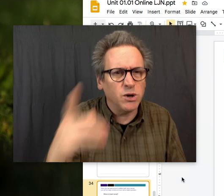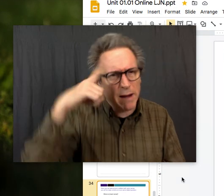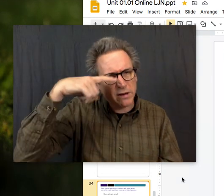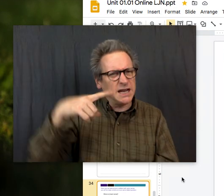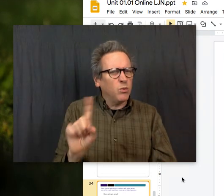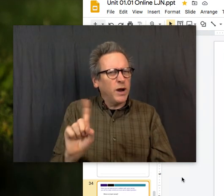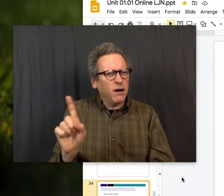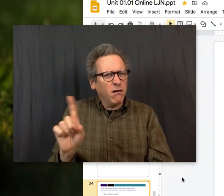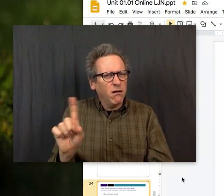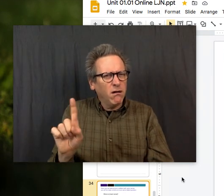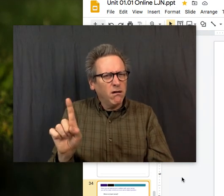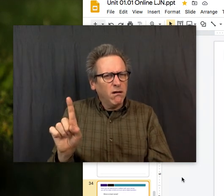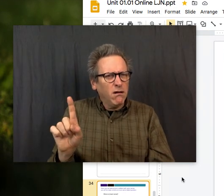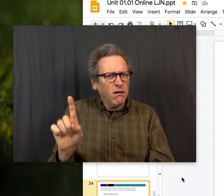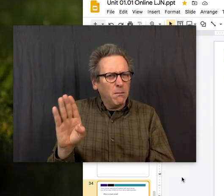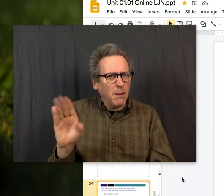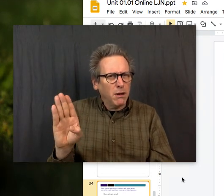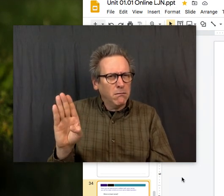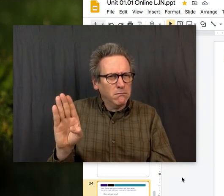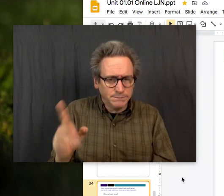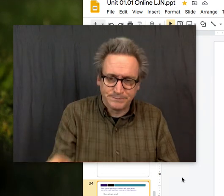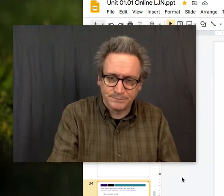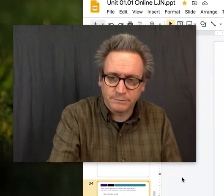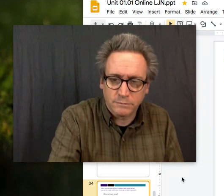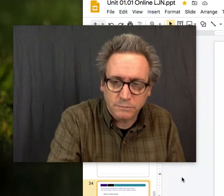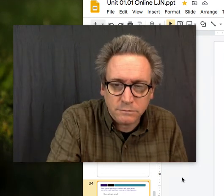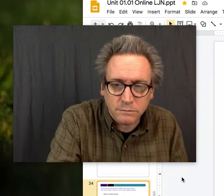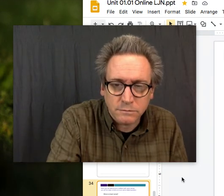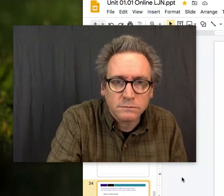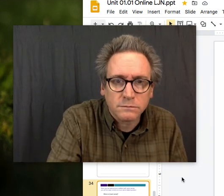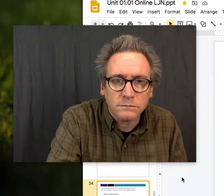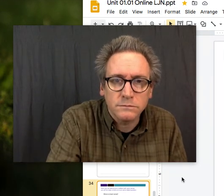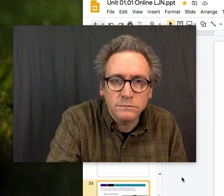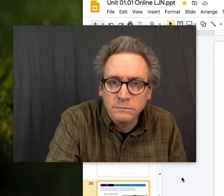So eyebrows down. Where? Up.